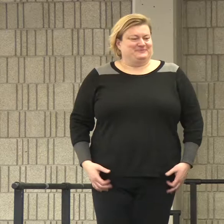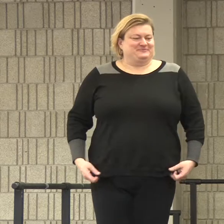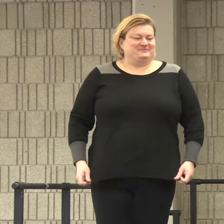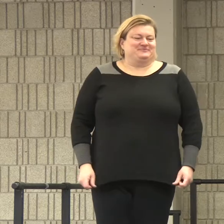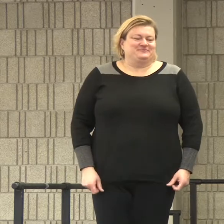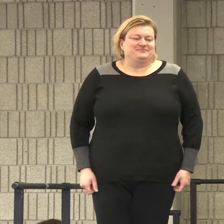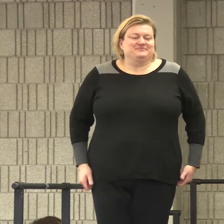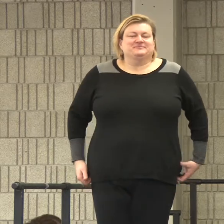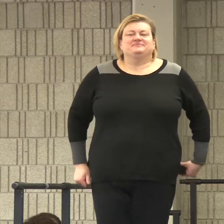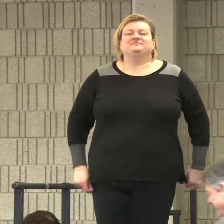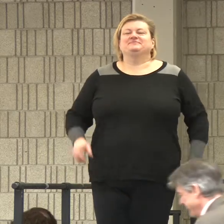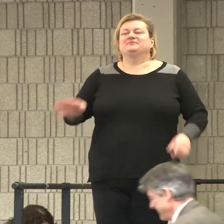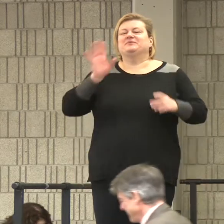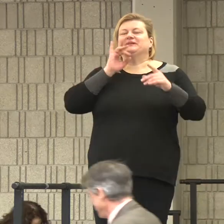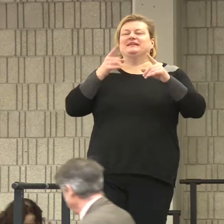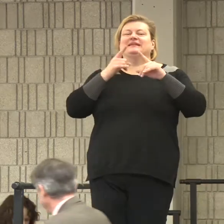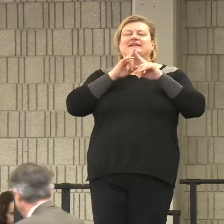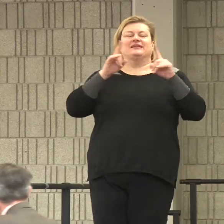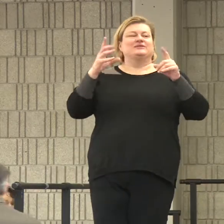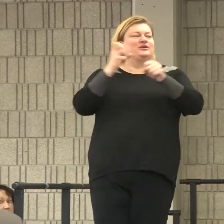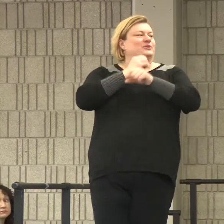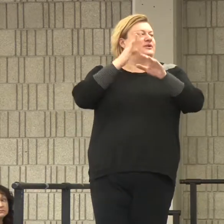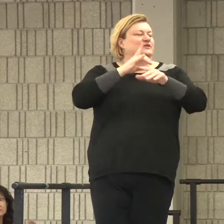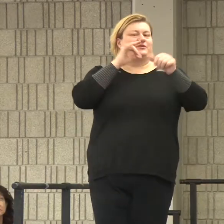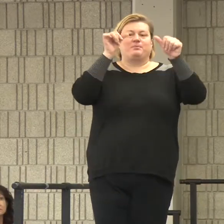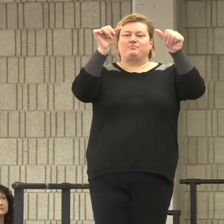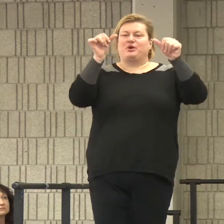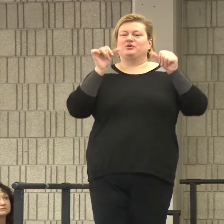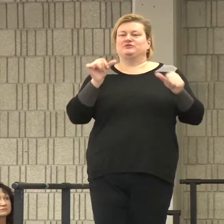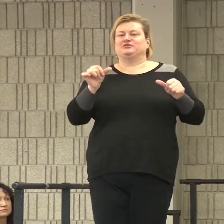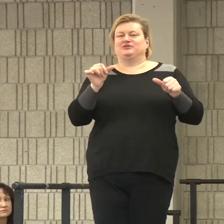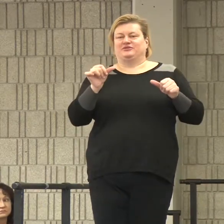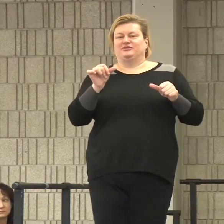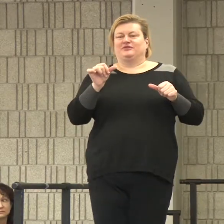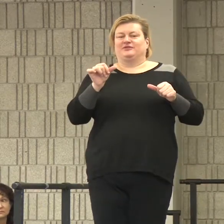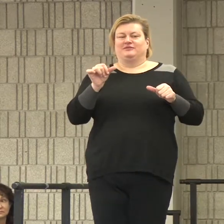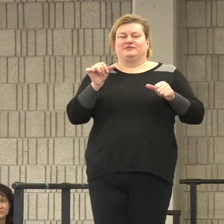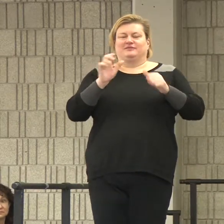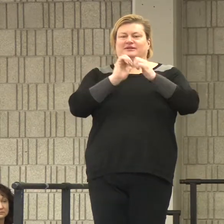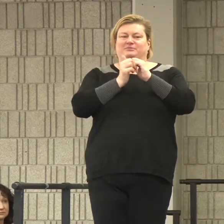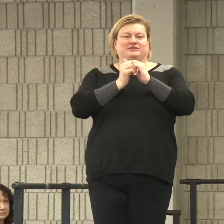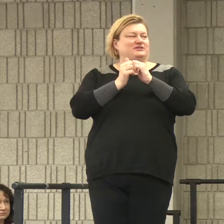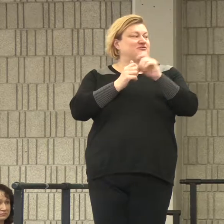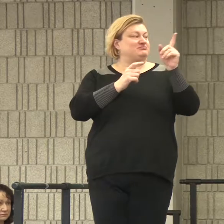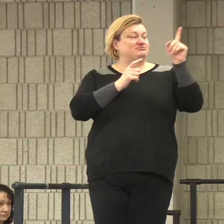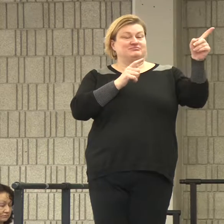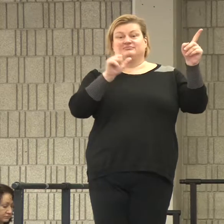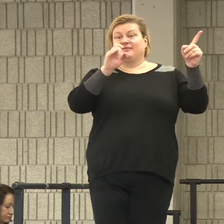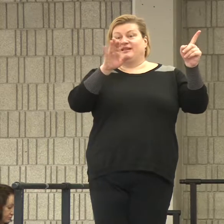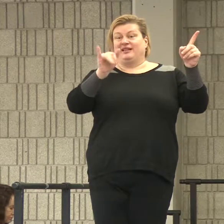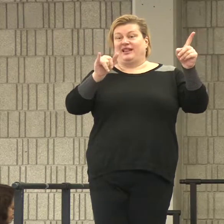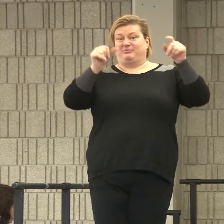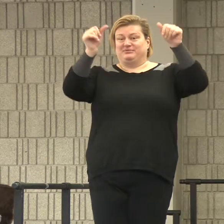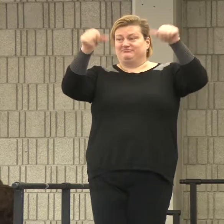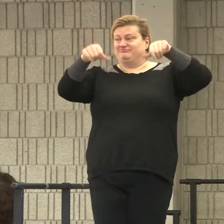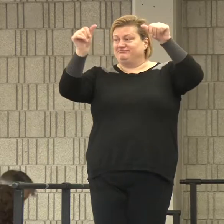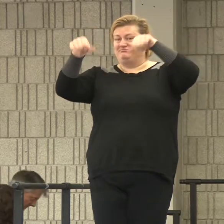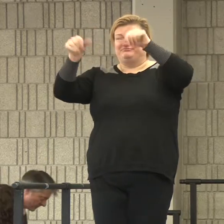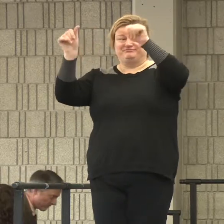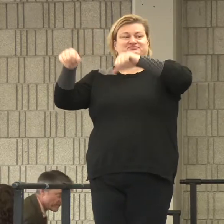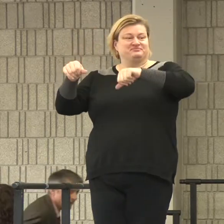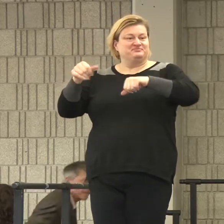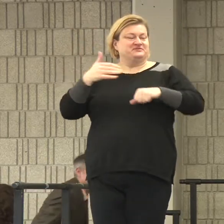and announce the winners of the poster contest. I hope you've had a chance to look out at the lobby, the display of all the posters that were